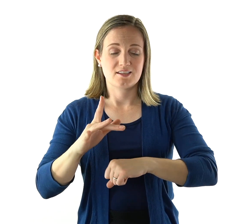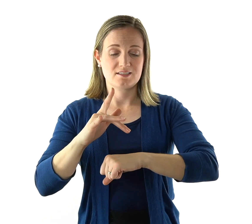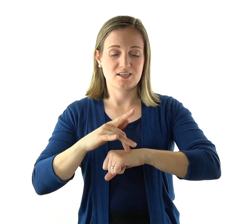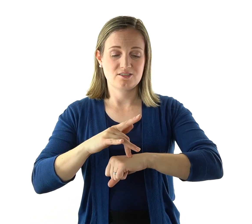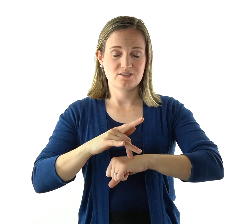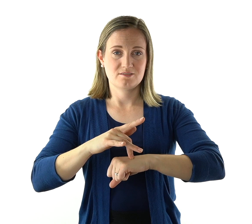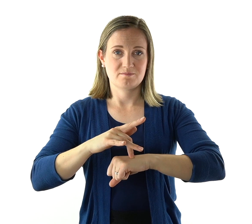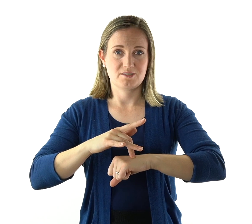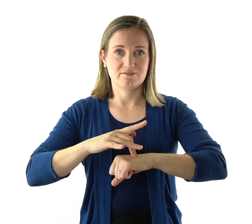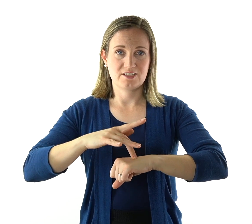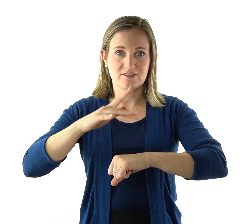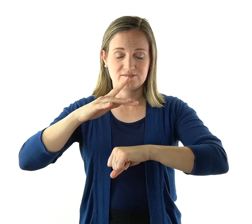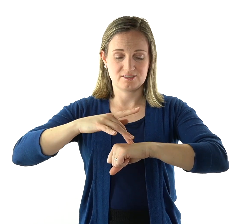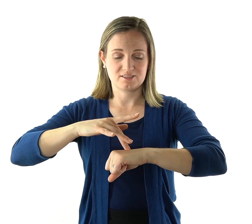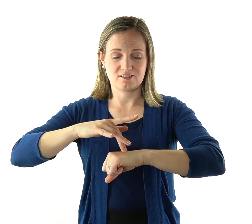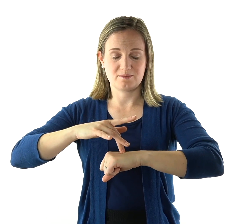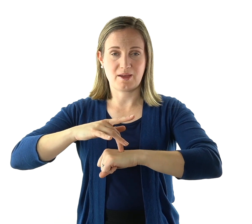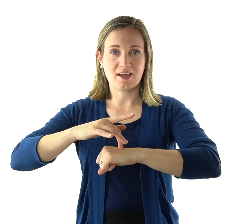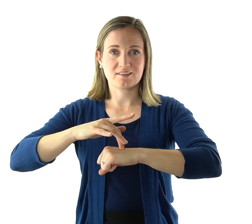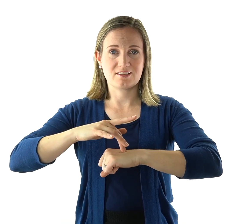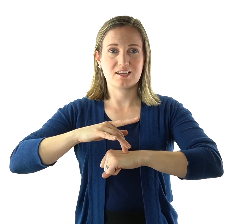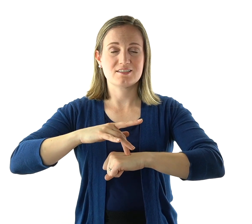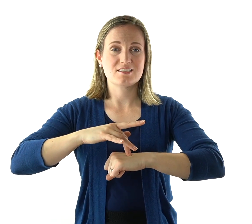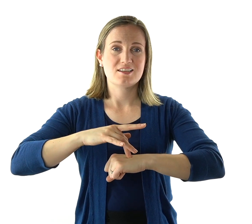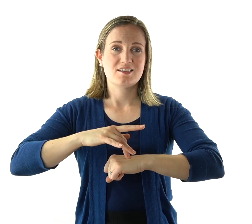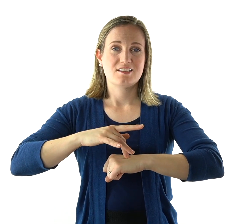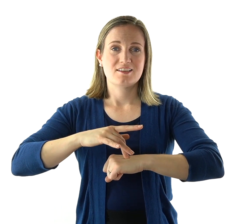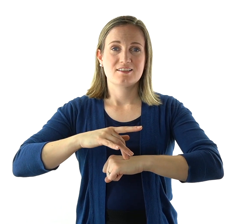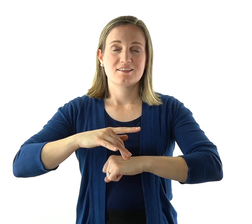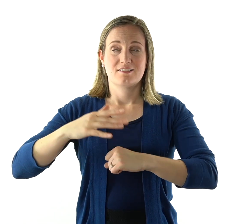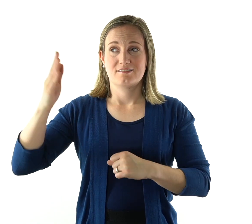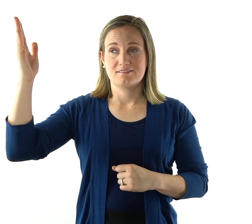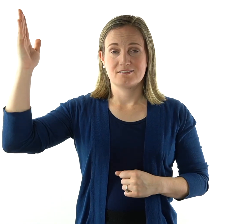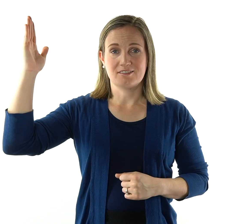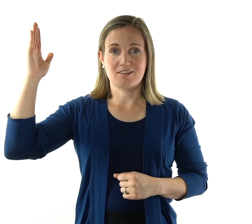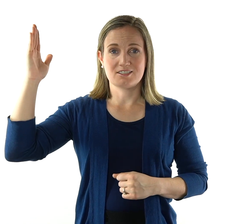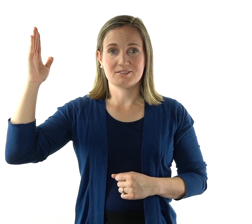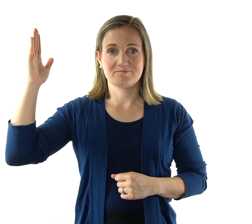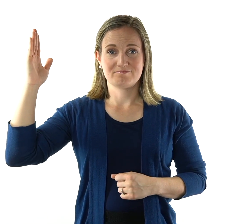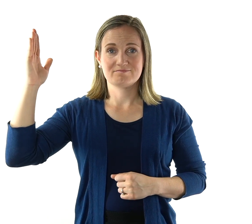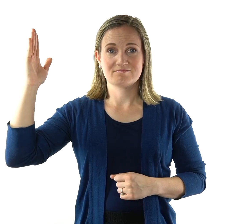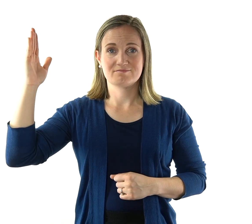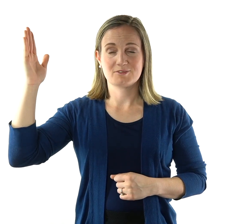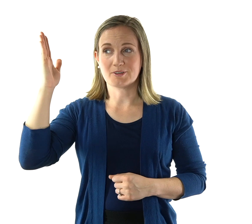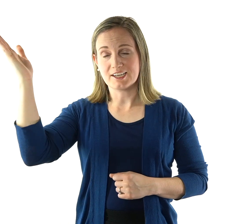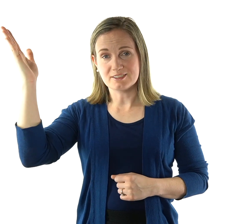then touch, middle finger, just on the back of the hand, God, or him.